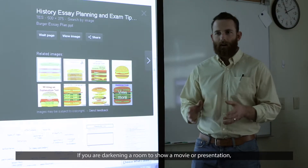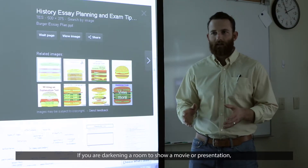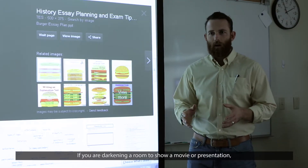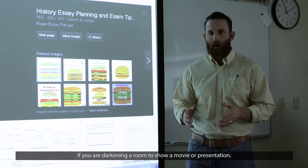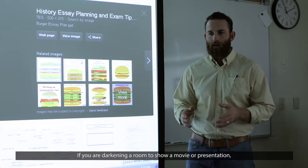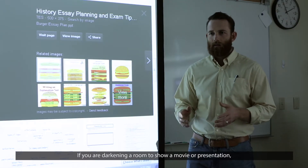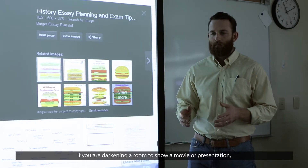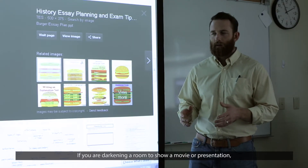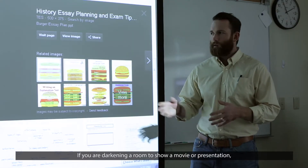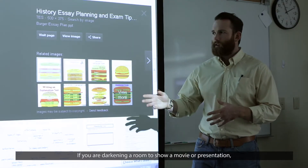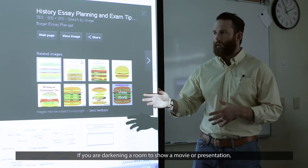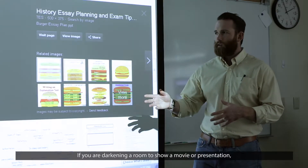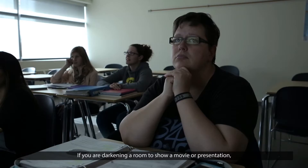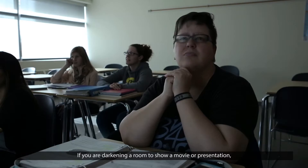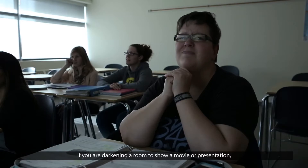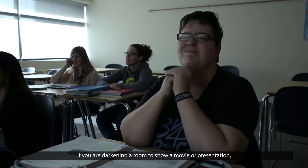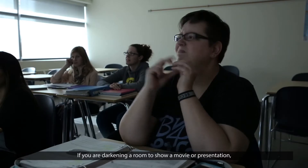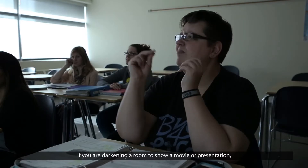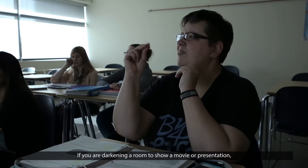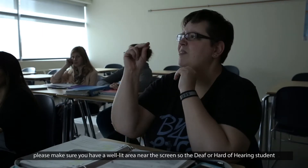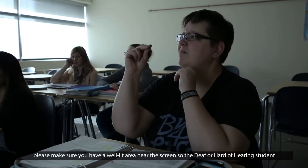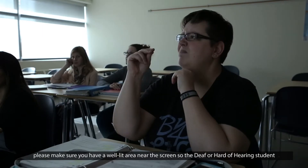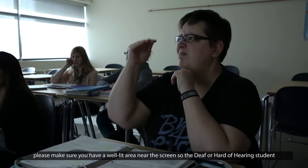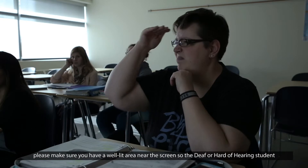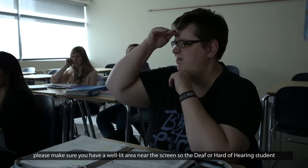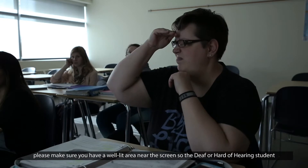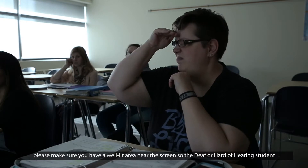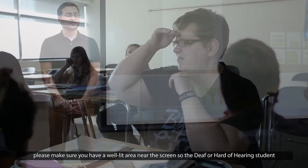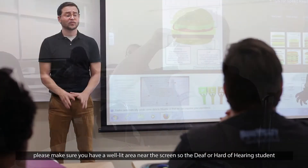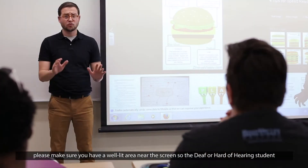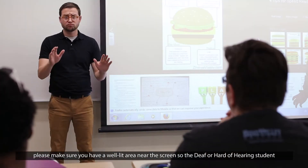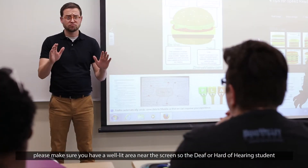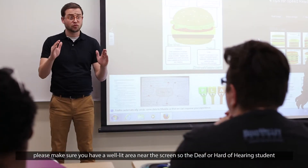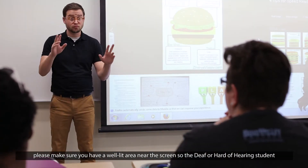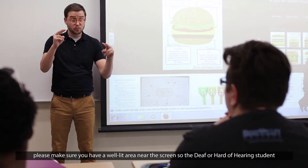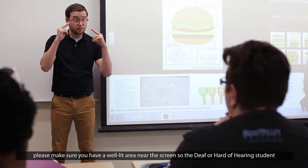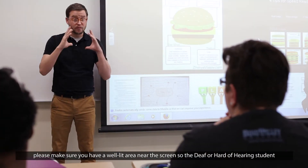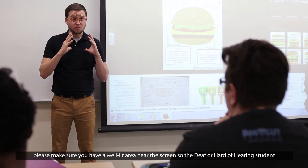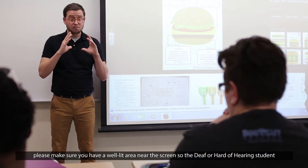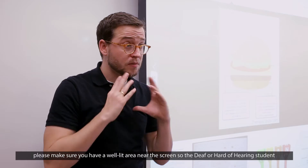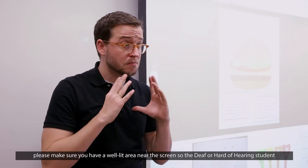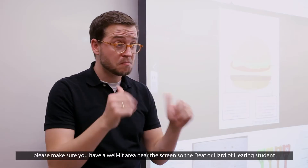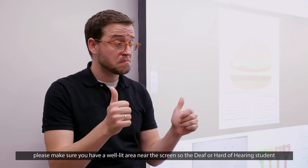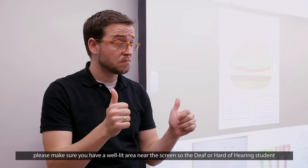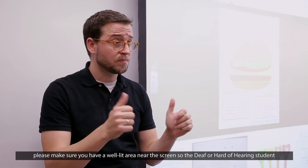darkening a room to show a movie or a presentation, please make sure you have a well-lit area near the screen so the deaf or hard of hearing student can see